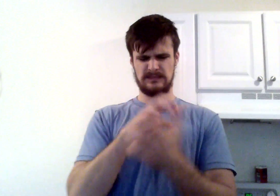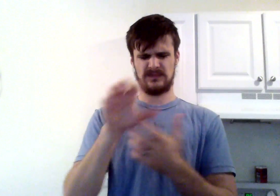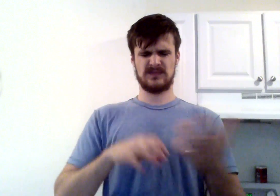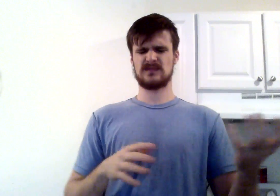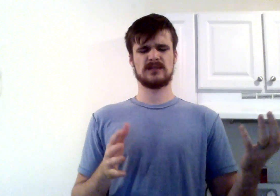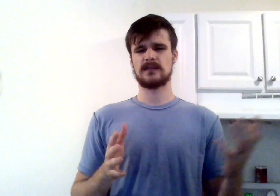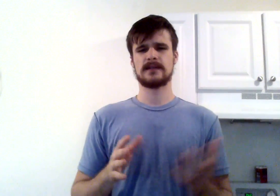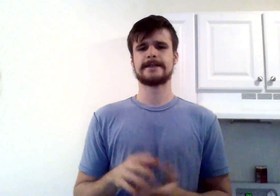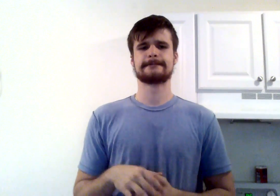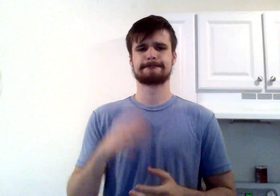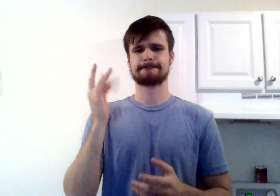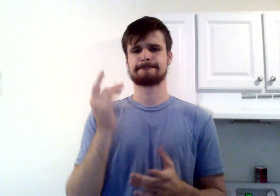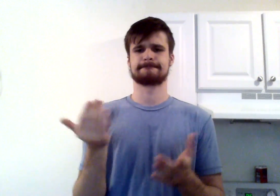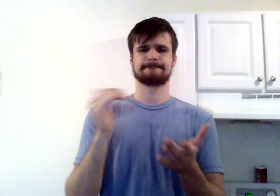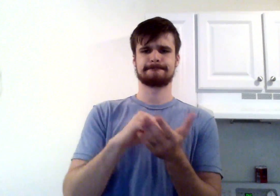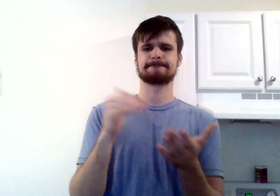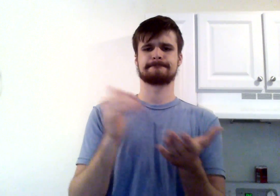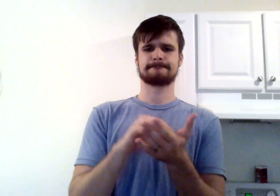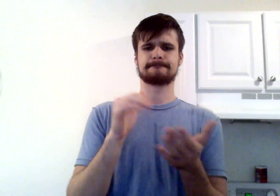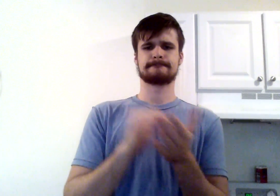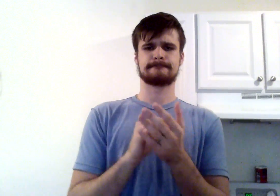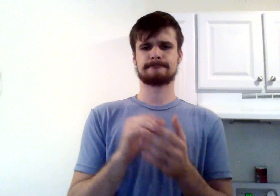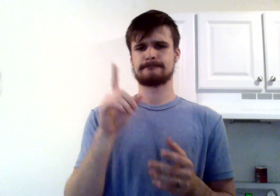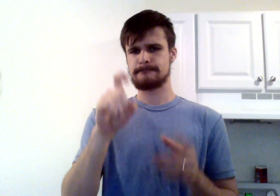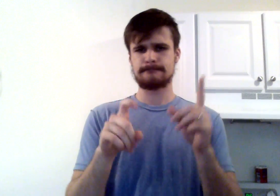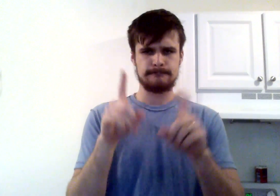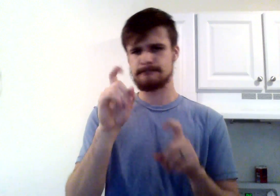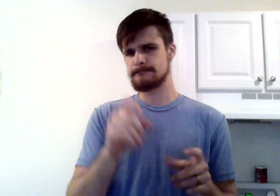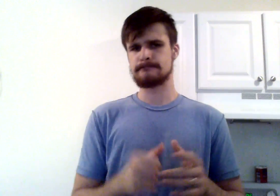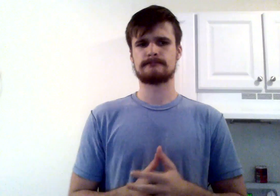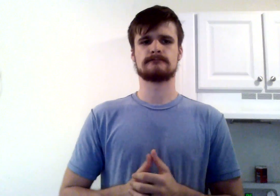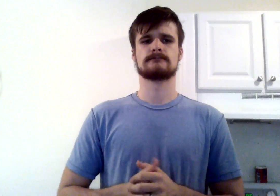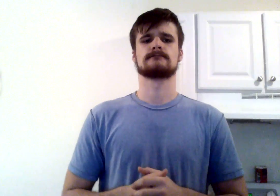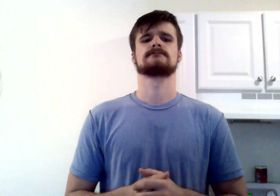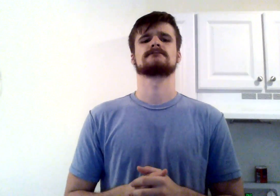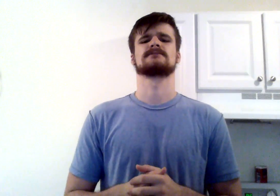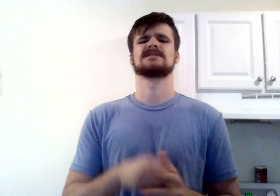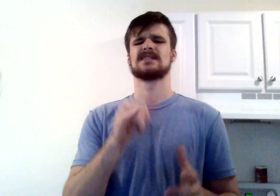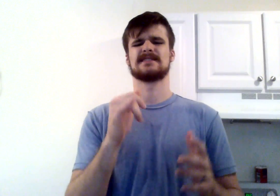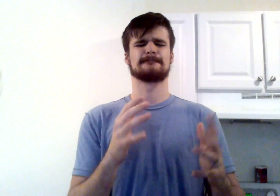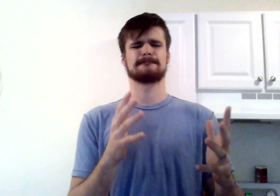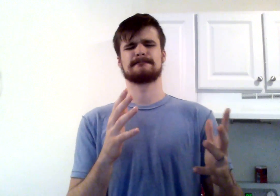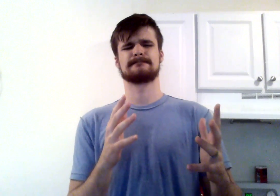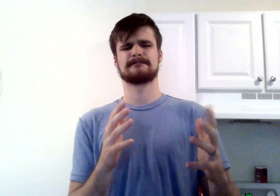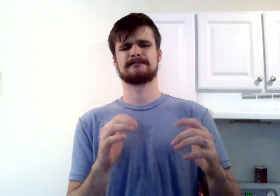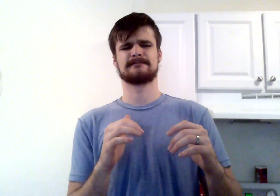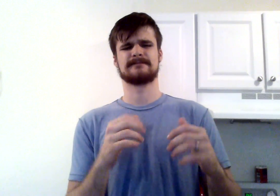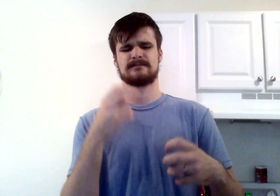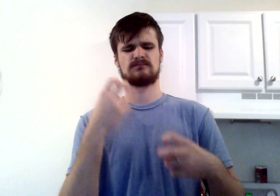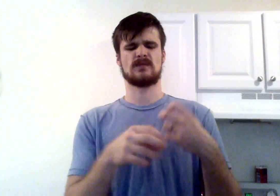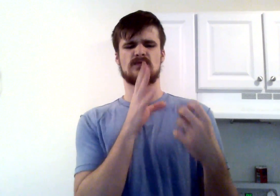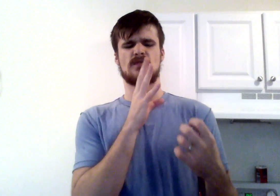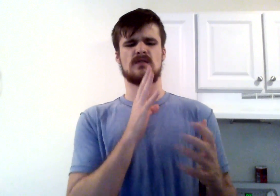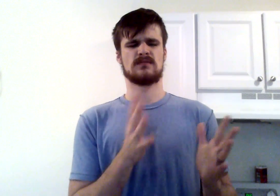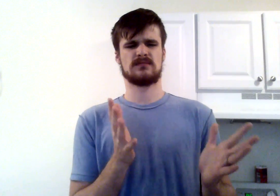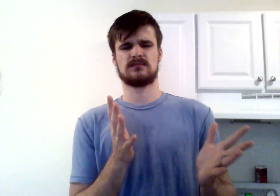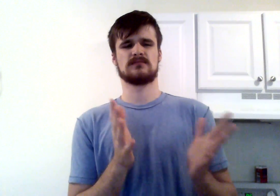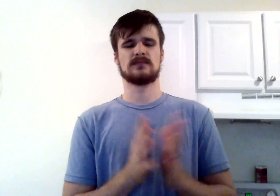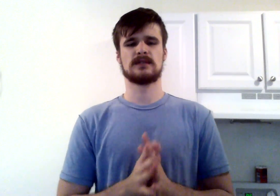And if you repeat that one over and over, it's actually restricting your ability to communicate through prosody, which I think is a shame. So let's try and